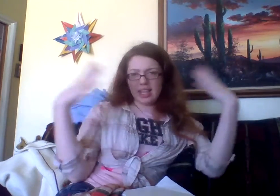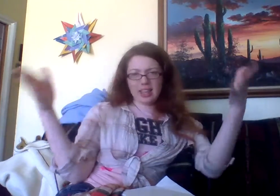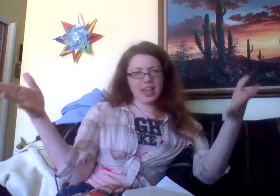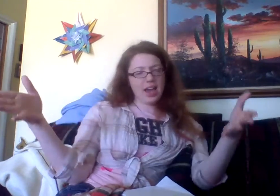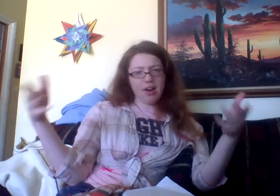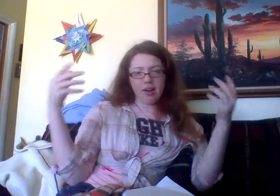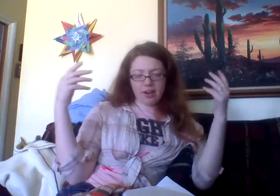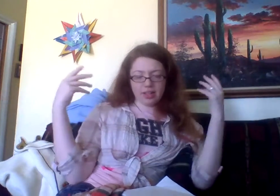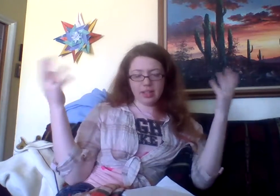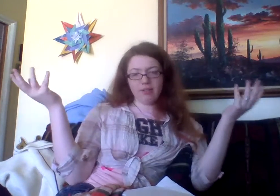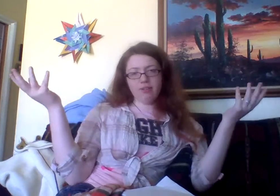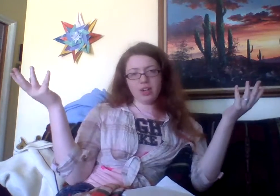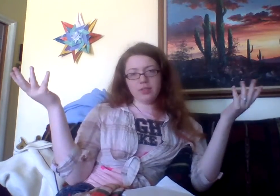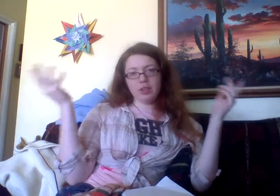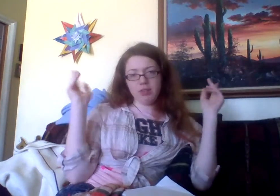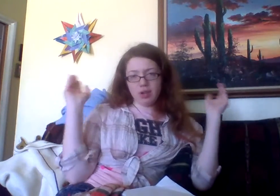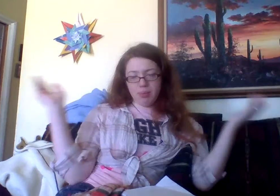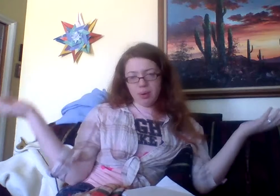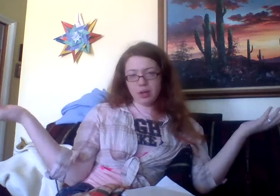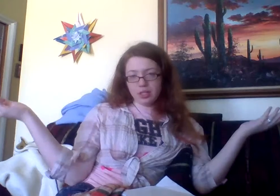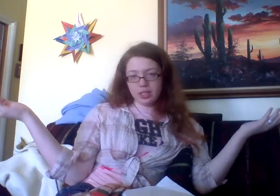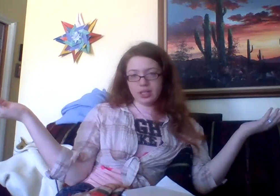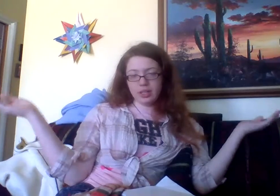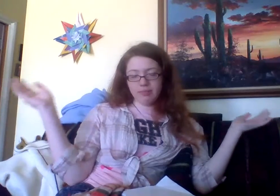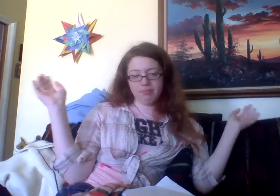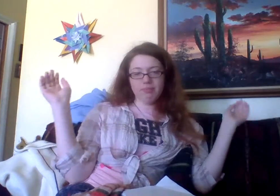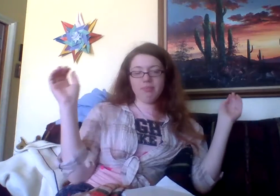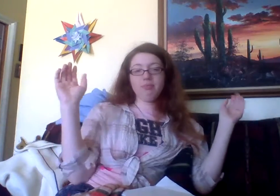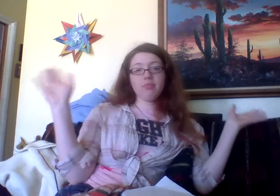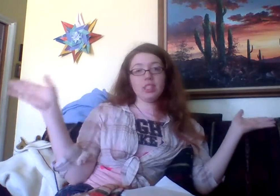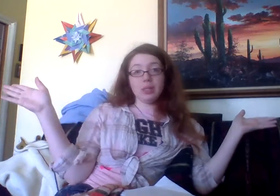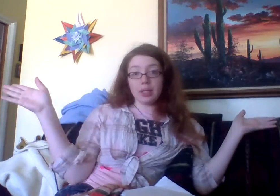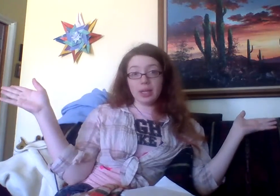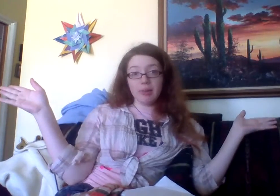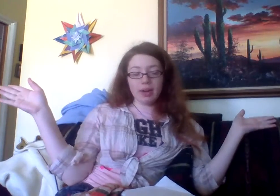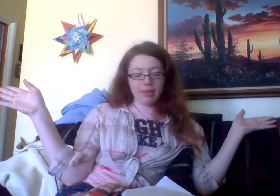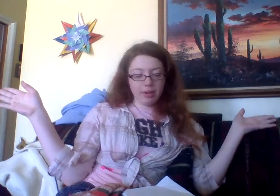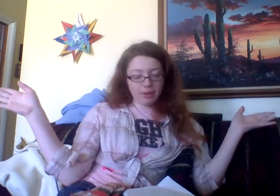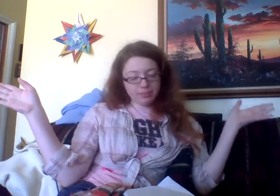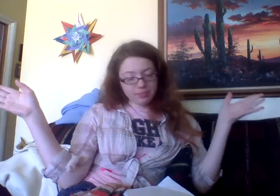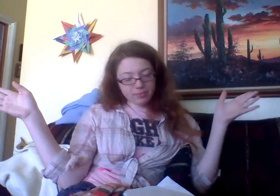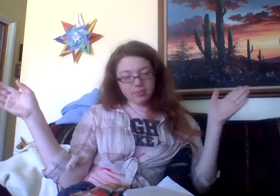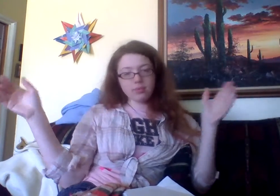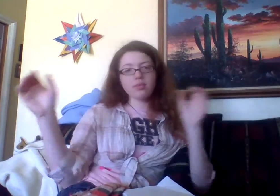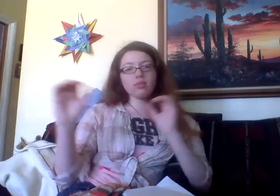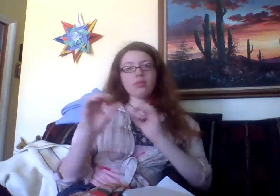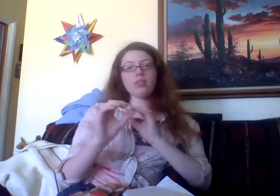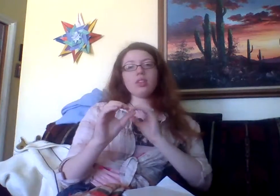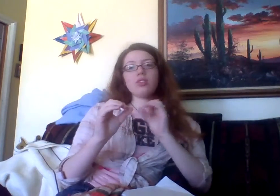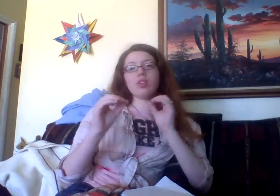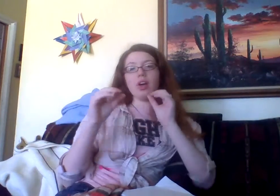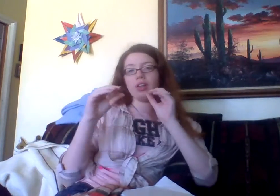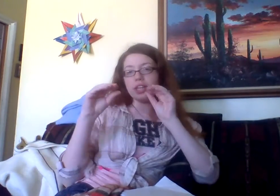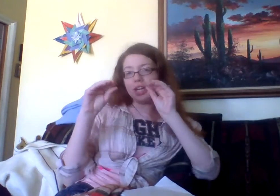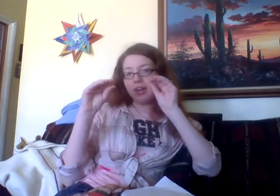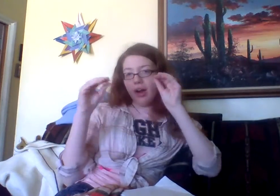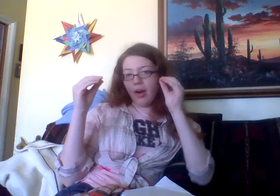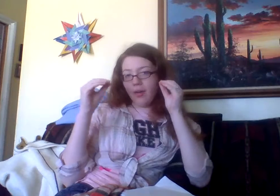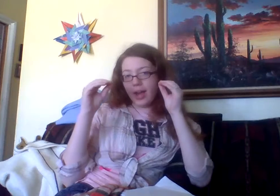nothing there, nothing in front of you, no person, just nothing, whatever. So you'll take your O